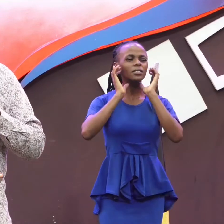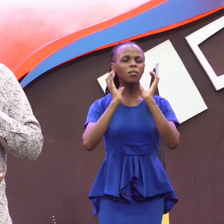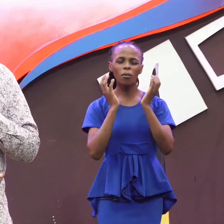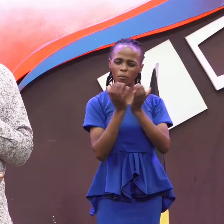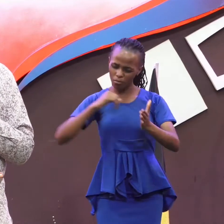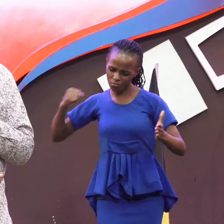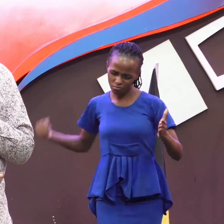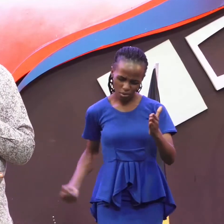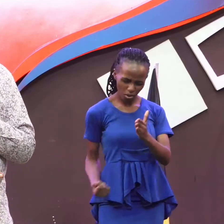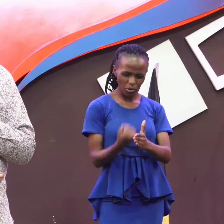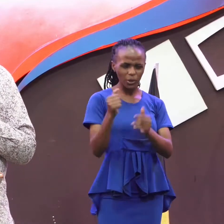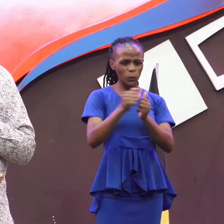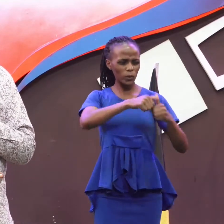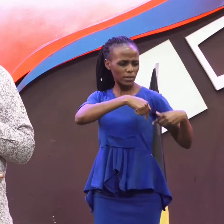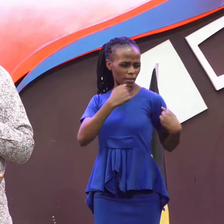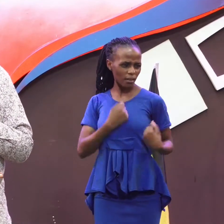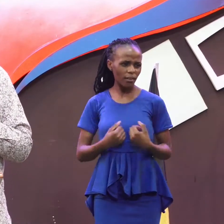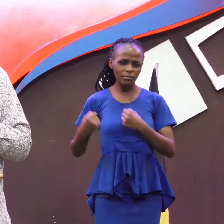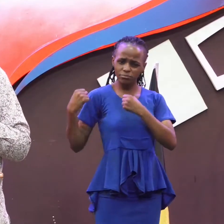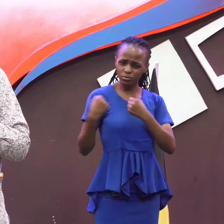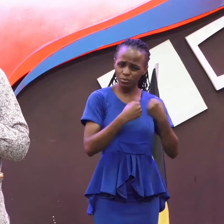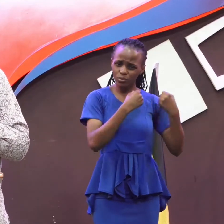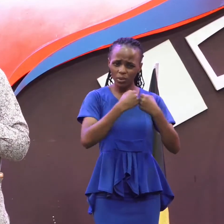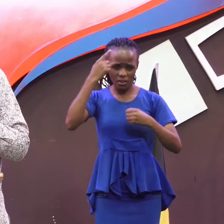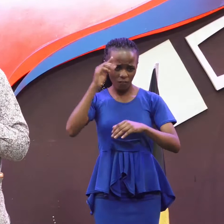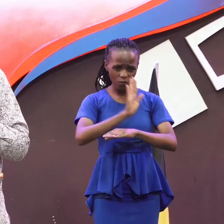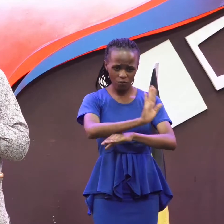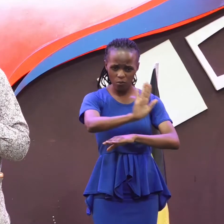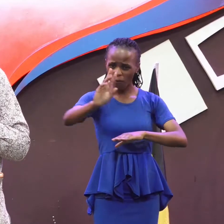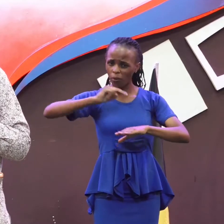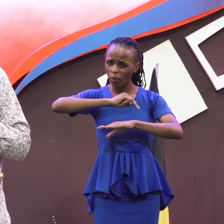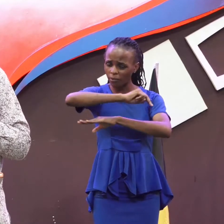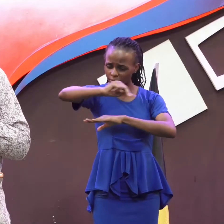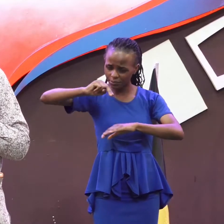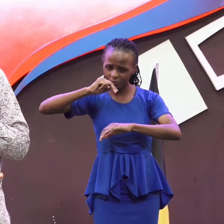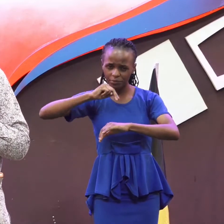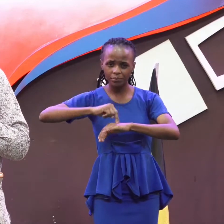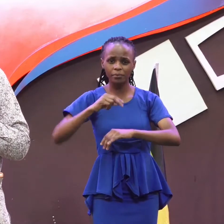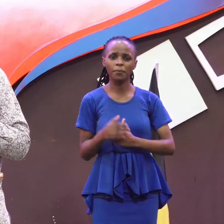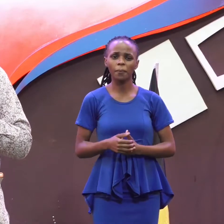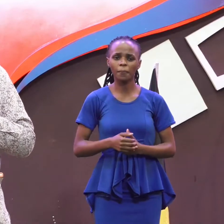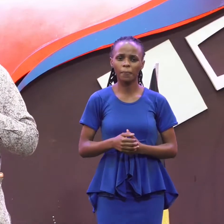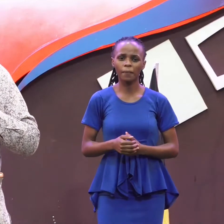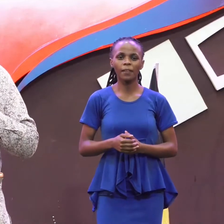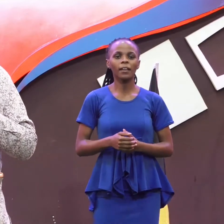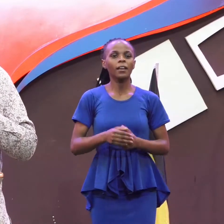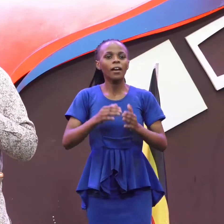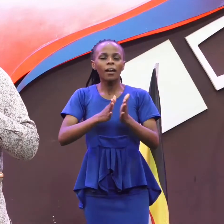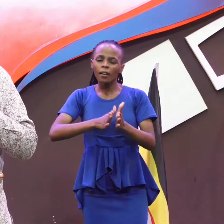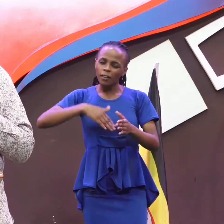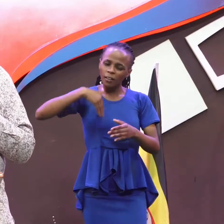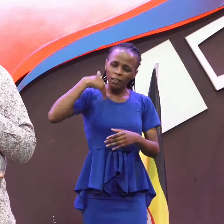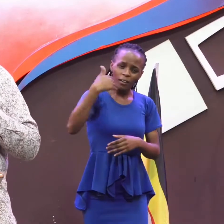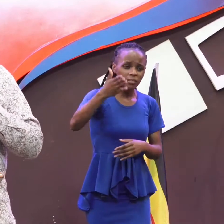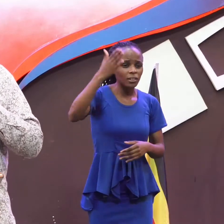n'omutima ogulwanirira eggwanga lye. I see Moses rising up with a heart that loves to fight for his nation. Ng'amaze okukyezuula nti